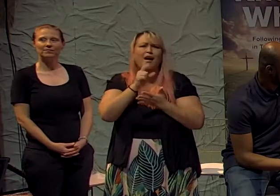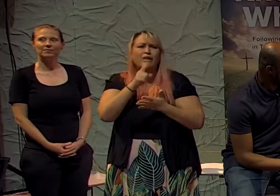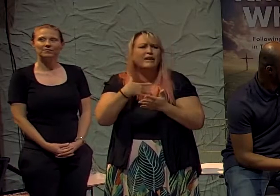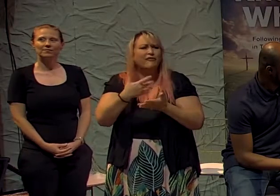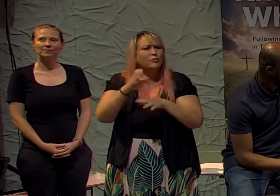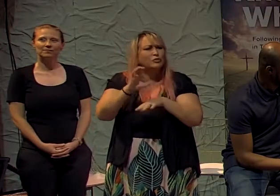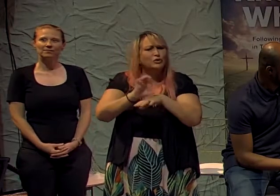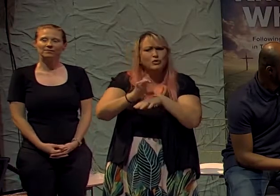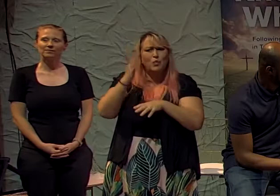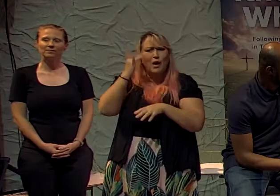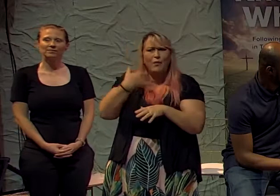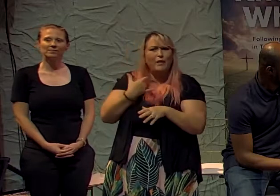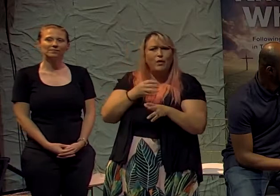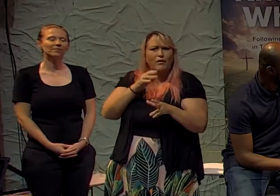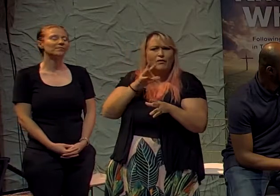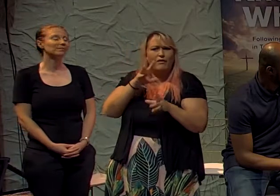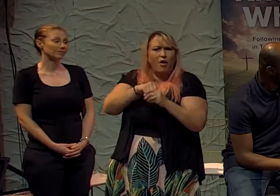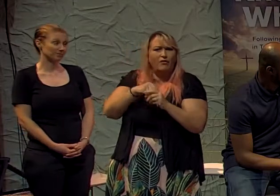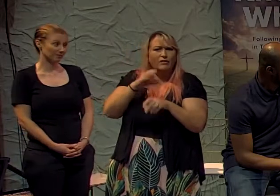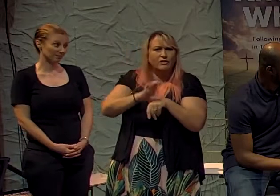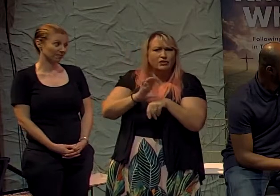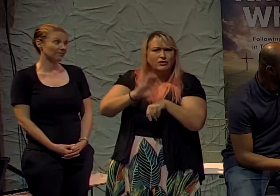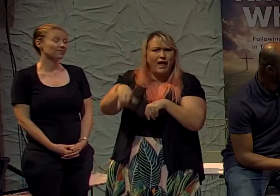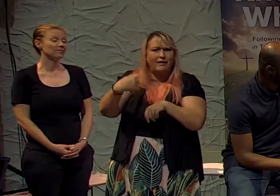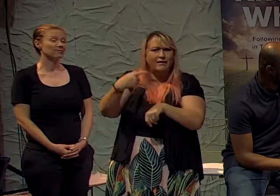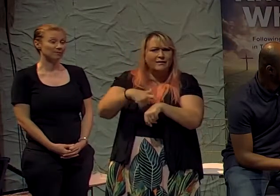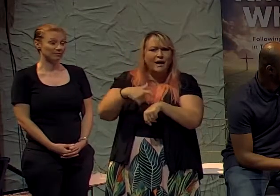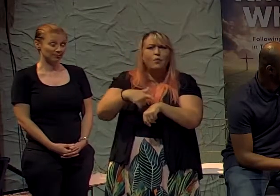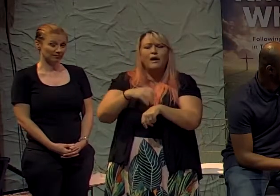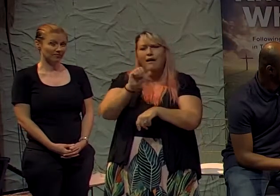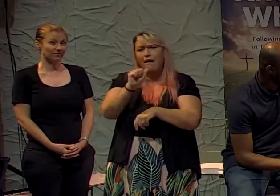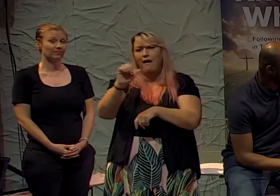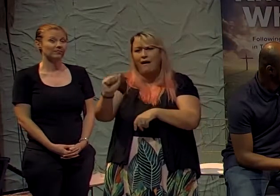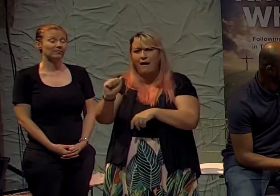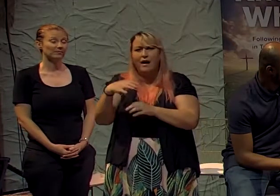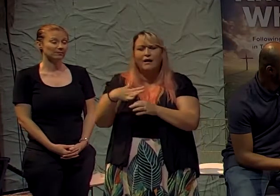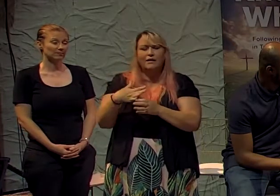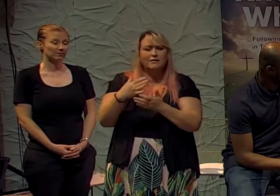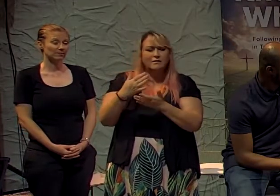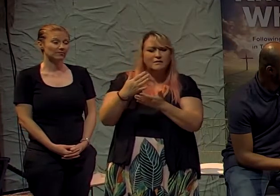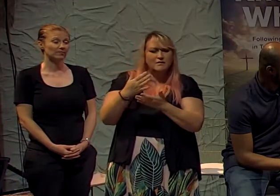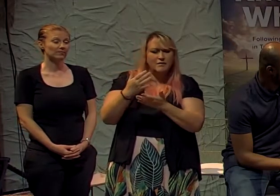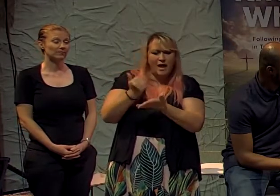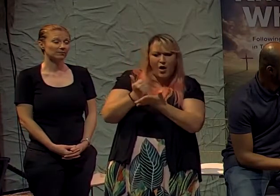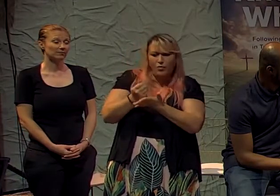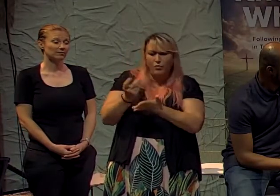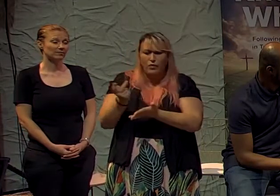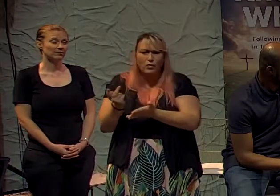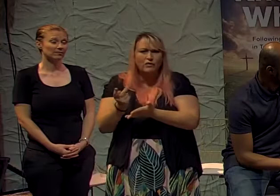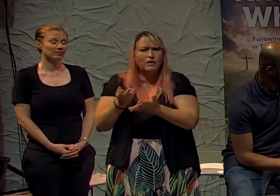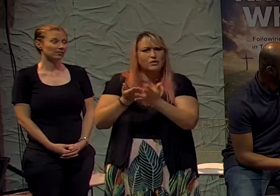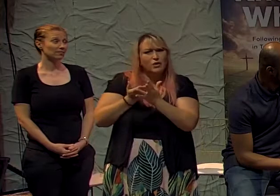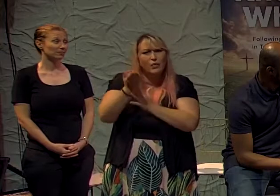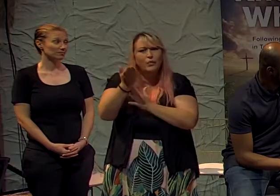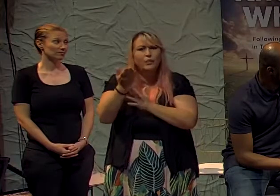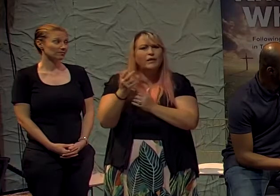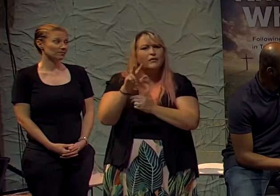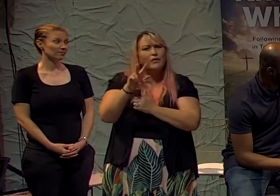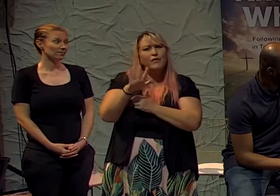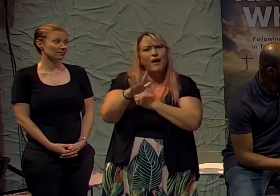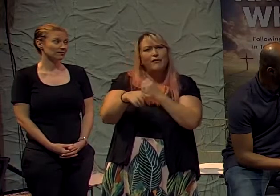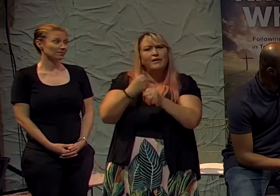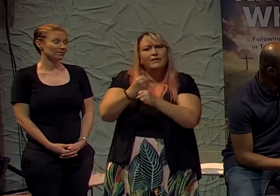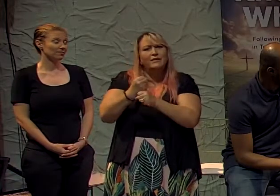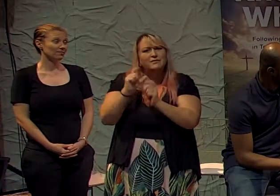didn't have church at the time, but AA was huge instrumental in just helping me get through it, help him get through it. And 35 years